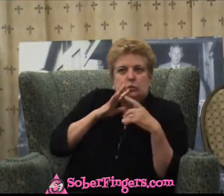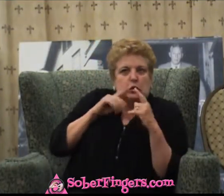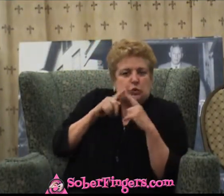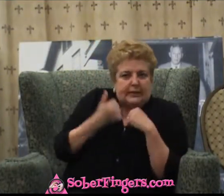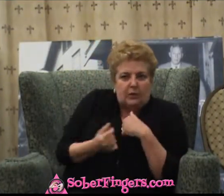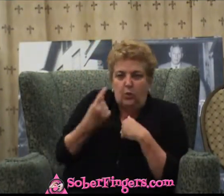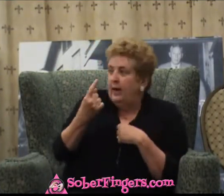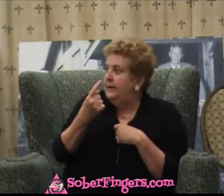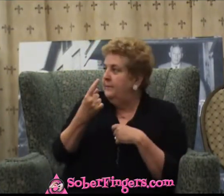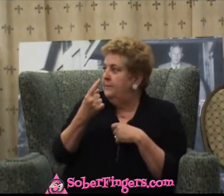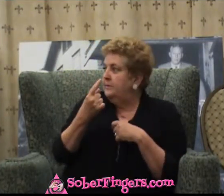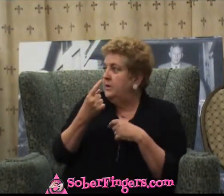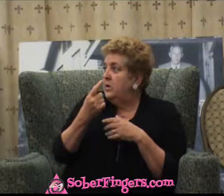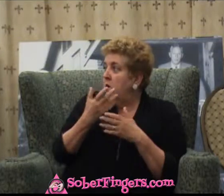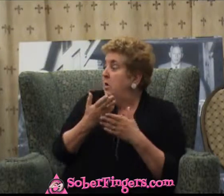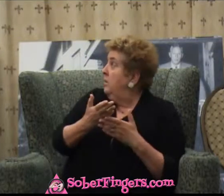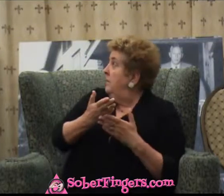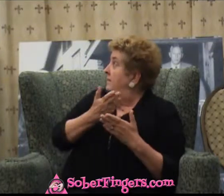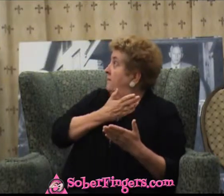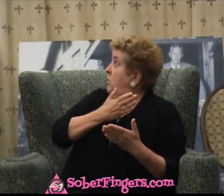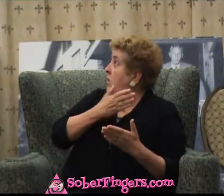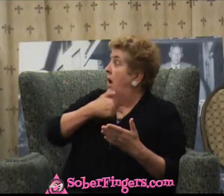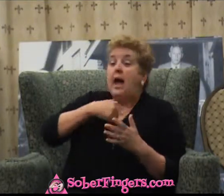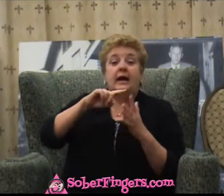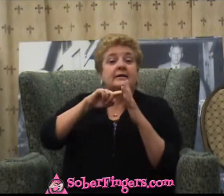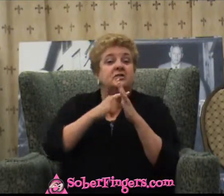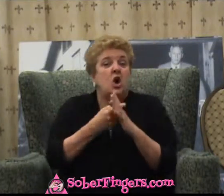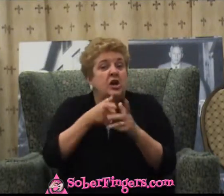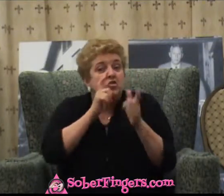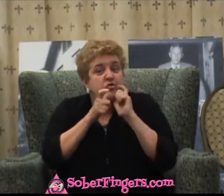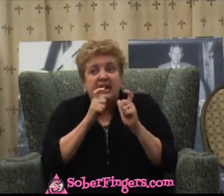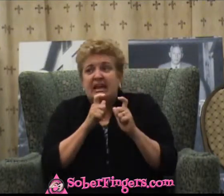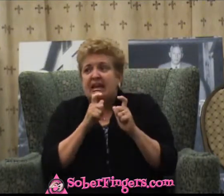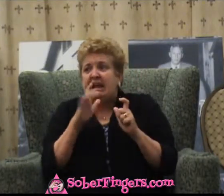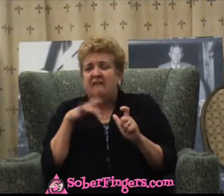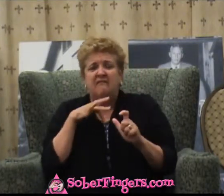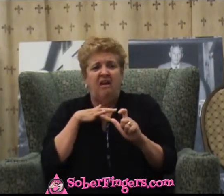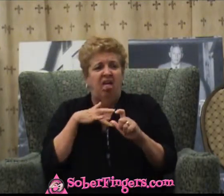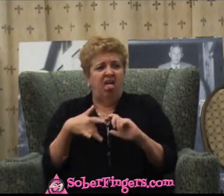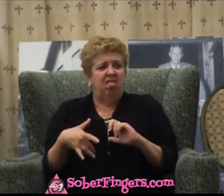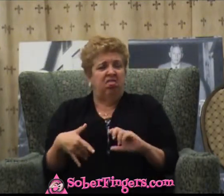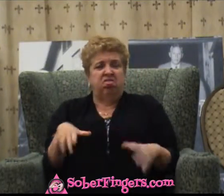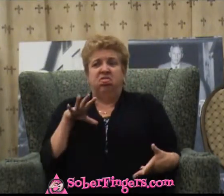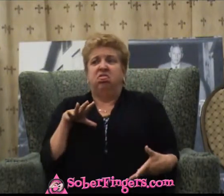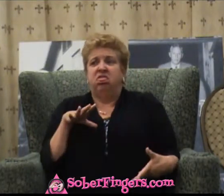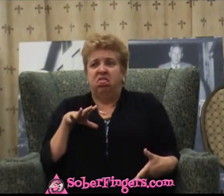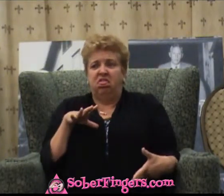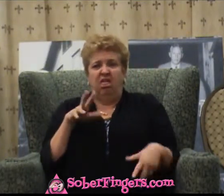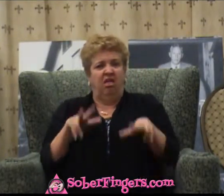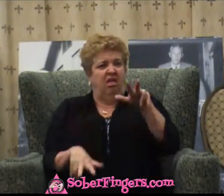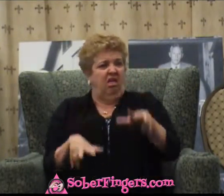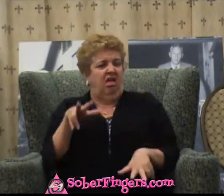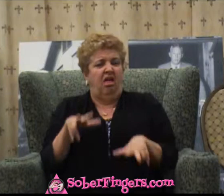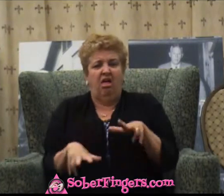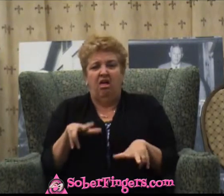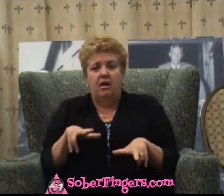long before I picked up a drink or a drug, I was a misfit. I never fit in. And what alcohol did for me was it made me feel